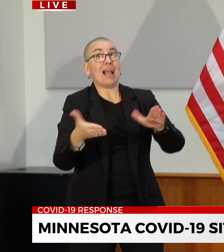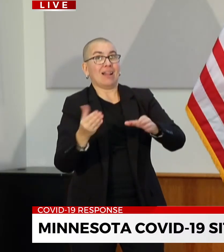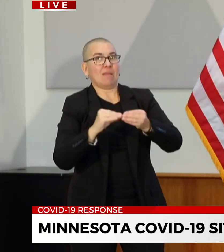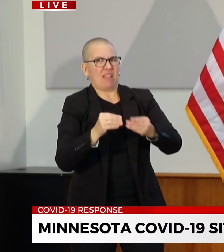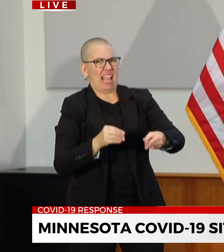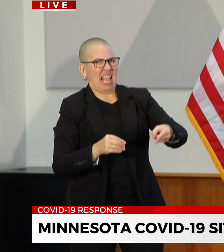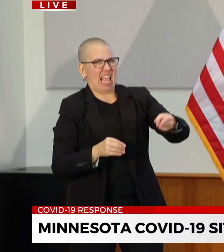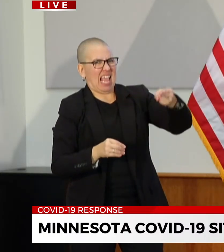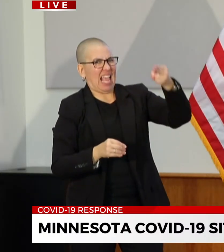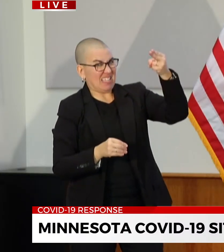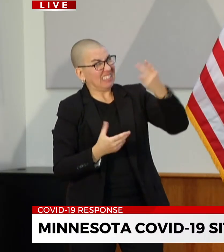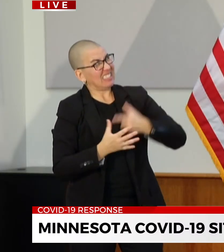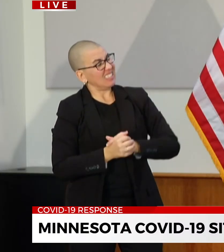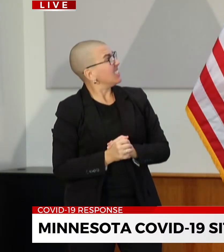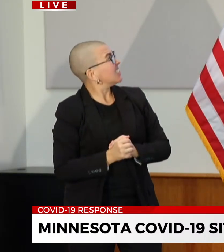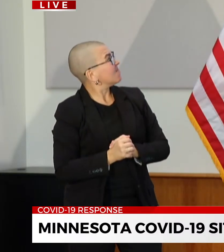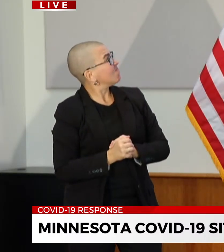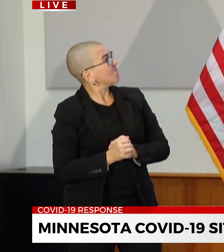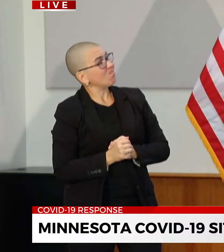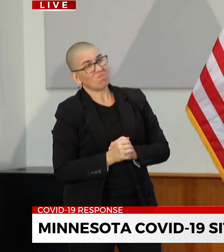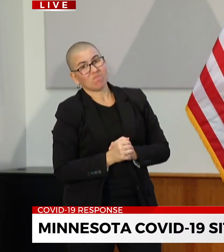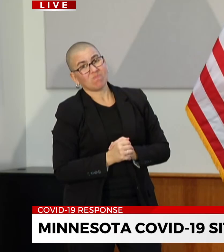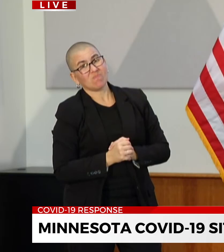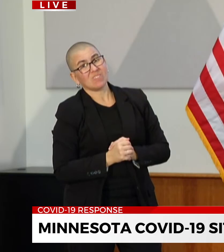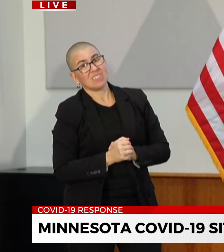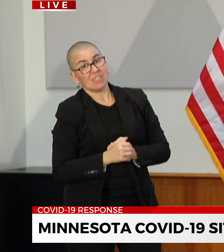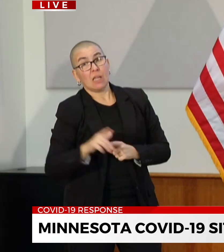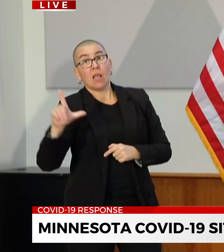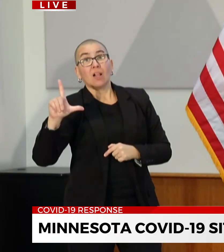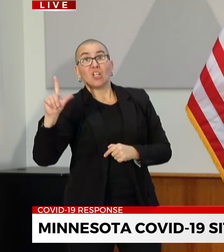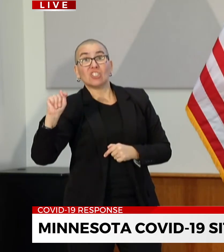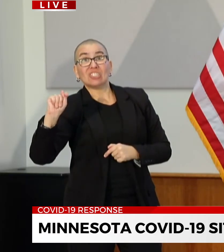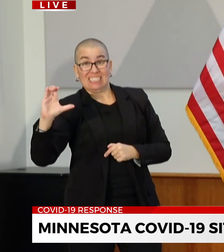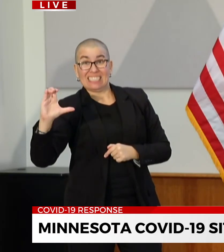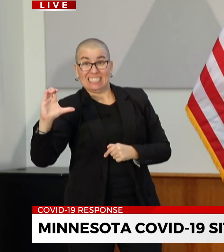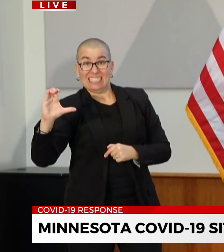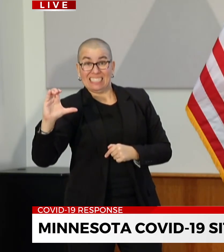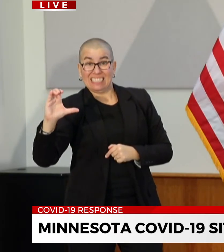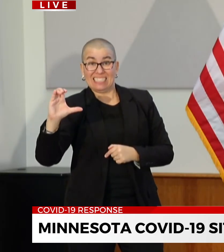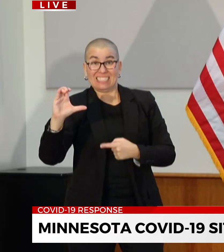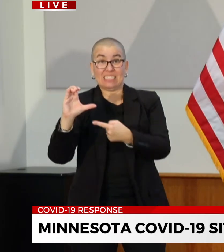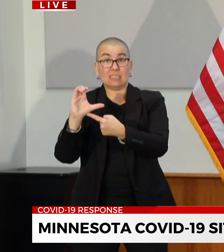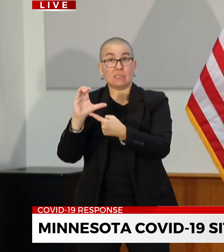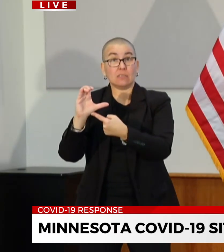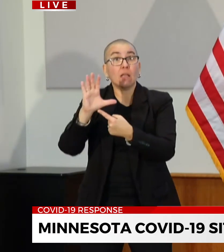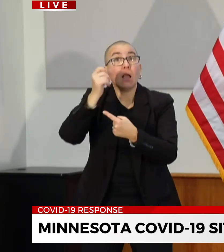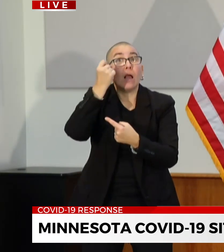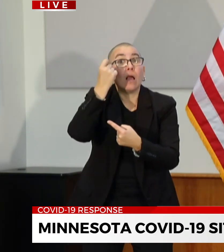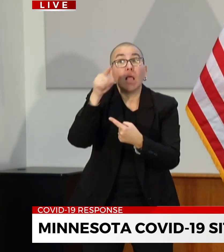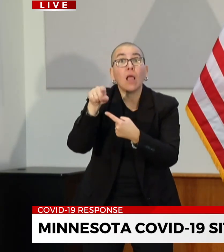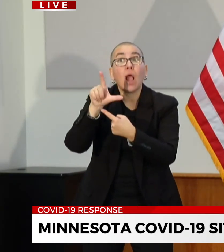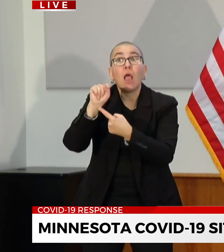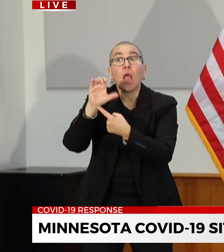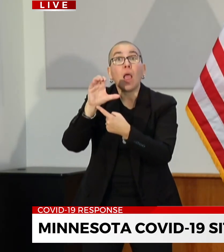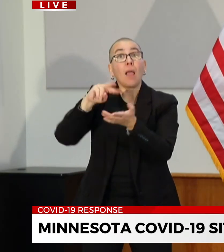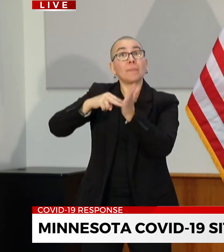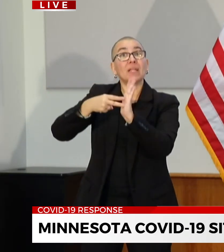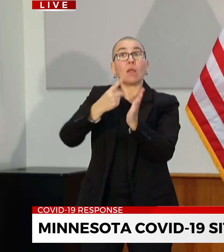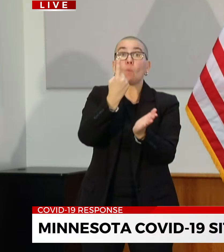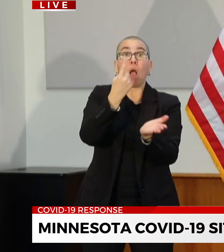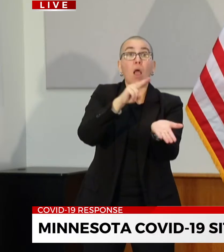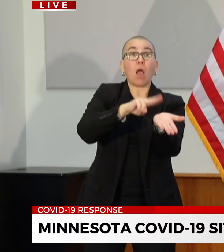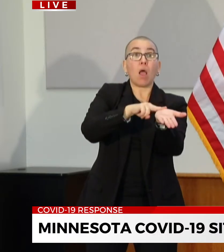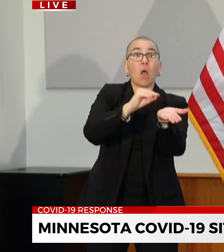before, long-term care represents a number of settings, not just nursing homes, and we'll come back to that in a few